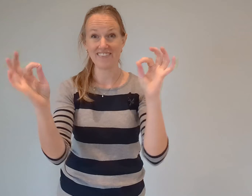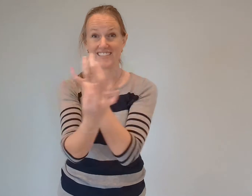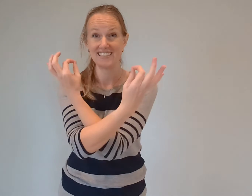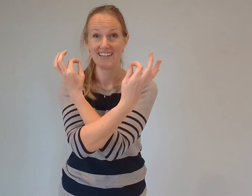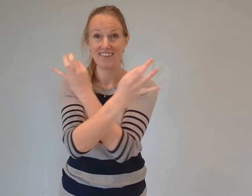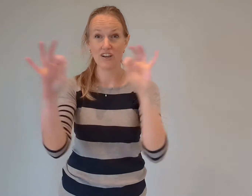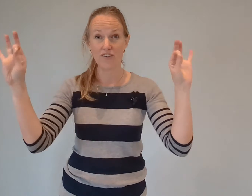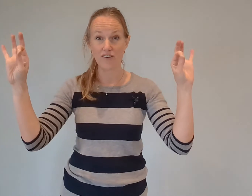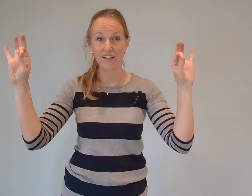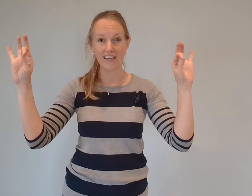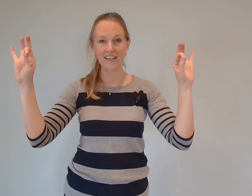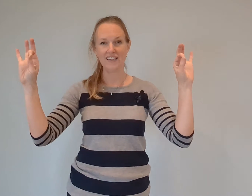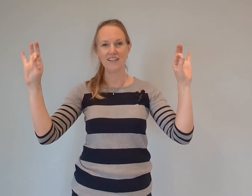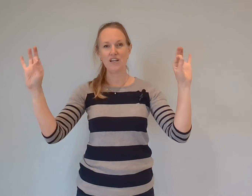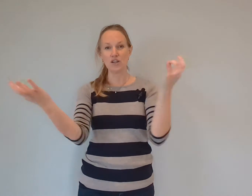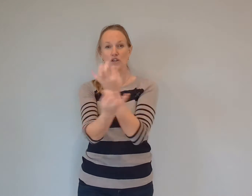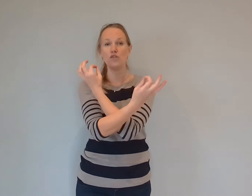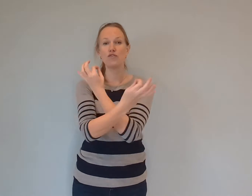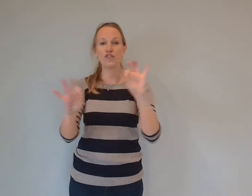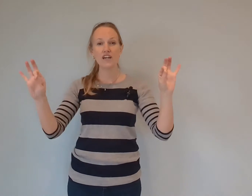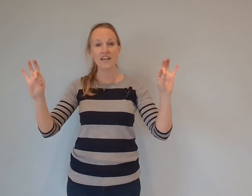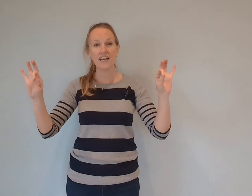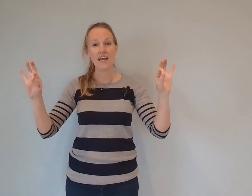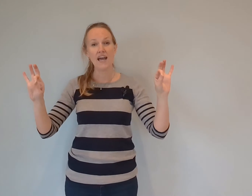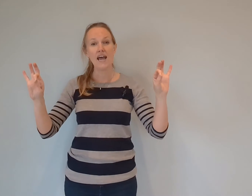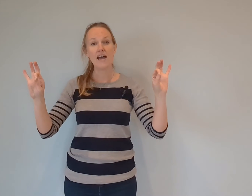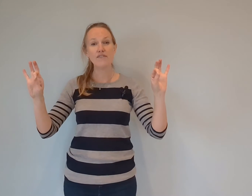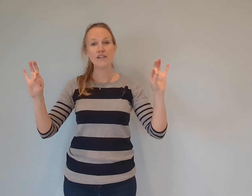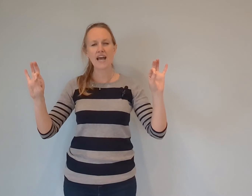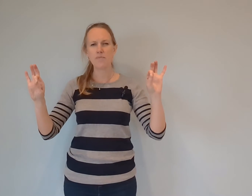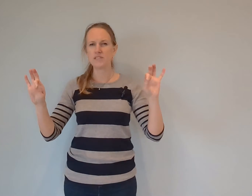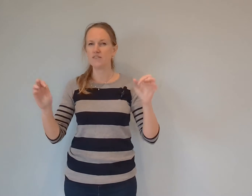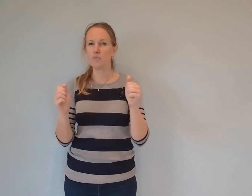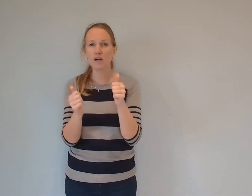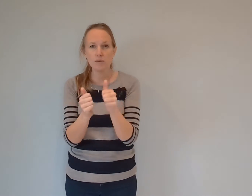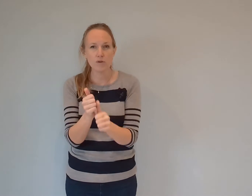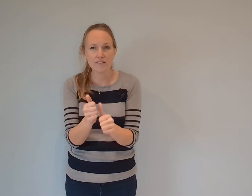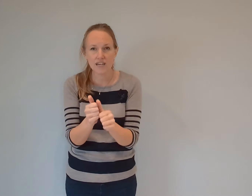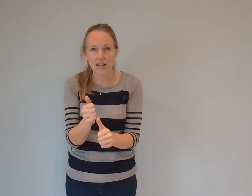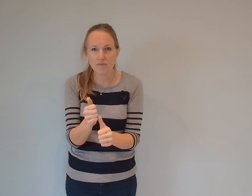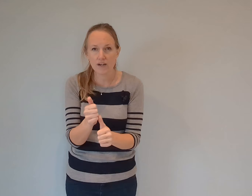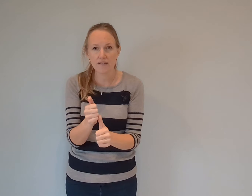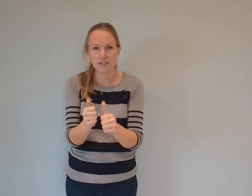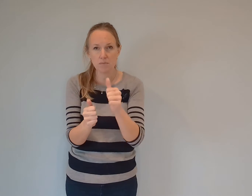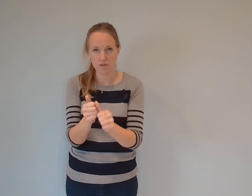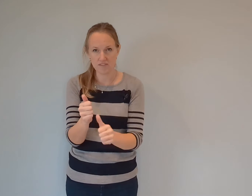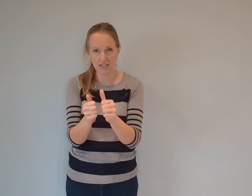F's. Okay. You free every captive. You probably won't have time for every, but we've signed